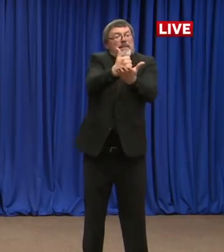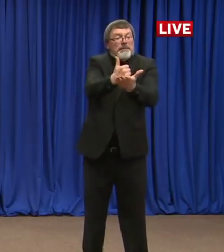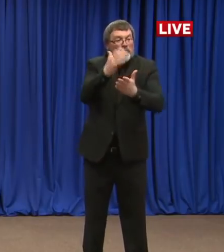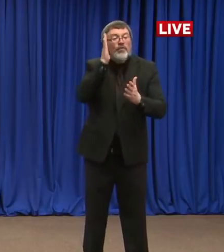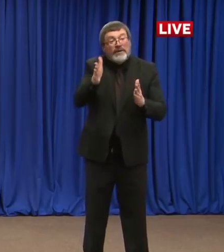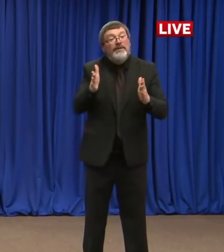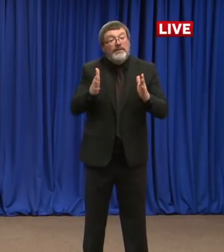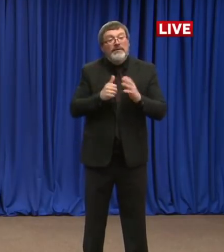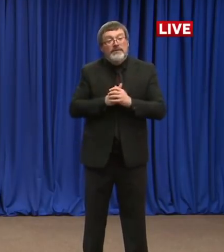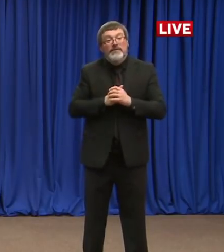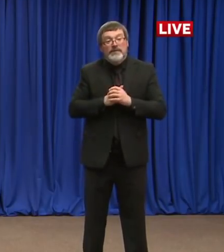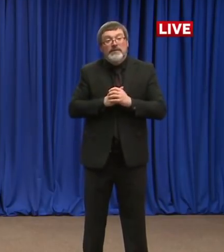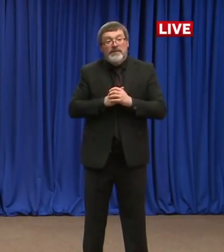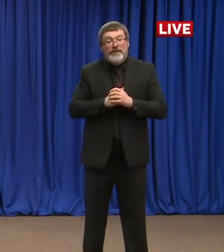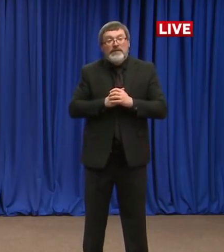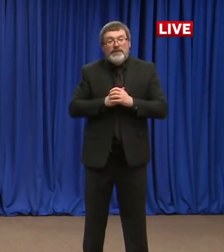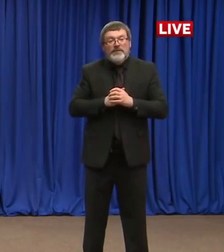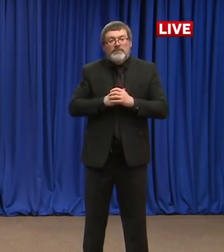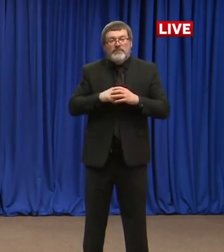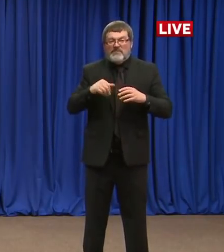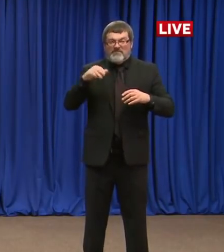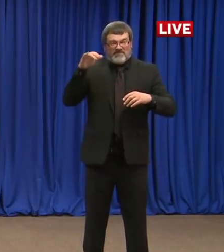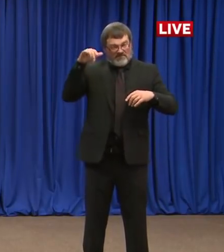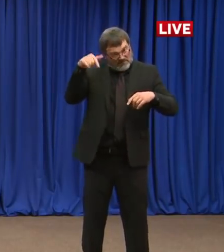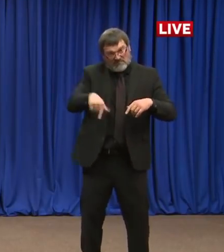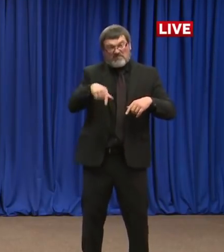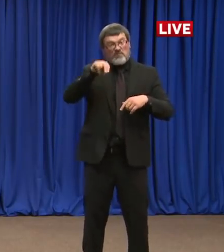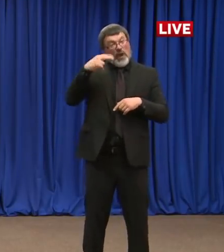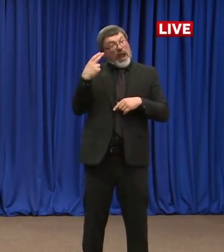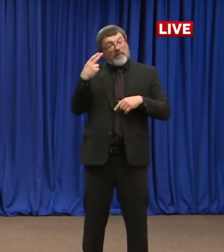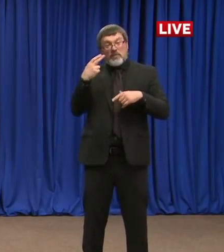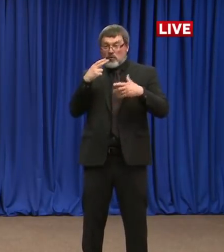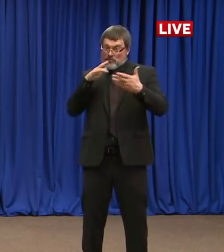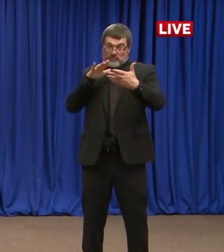positive way. And if we keep that up, we can get through this and we will get through this together. Thank you all very much.